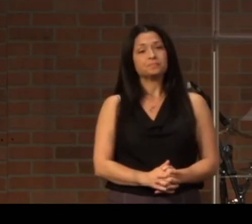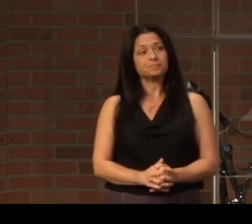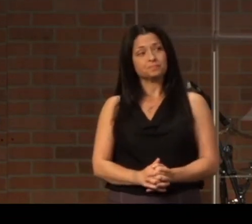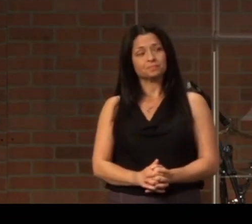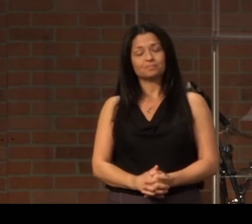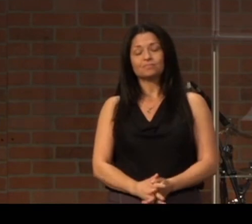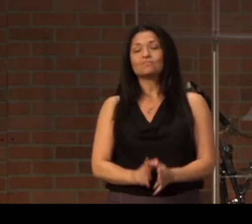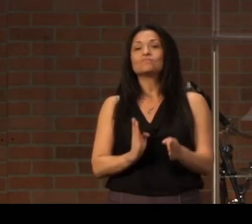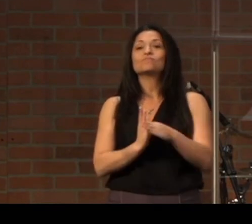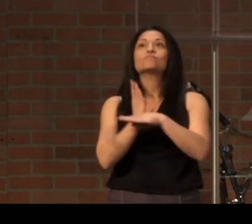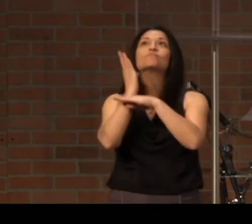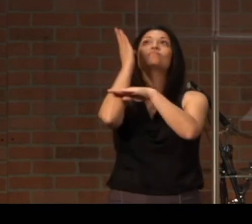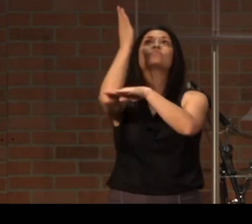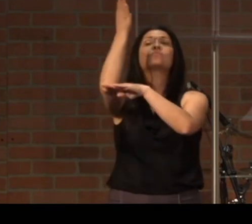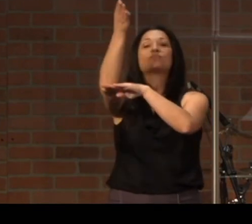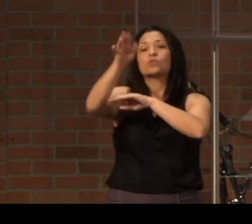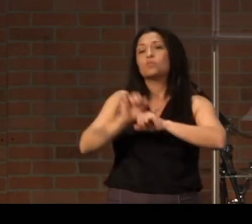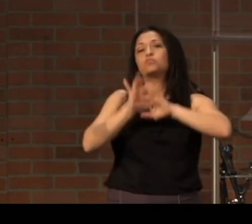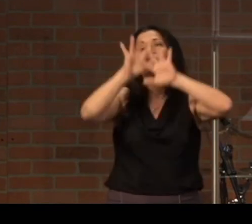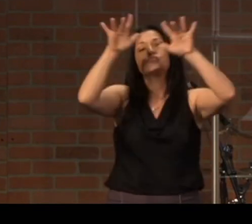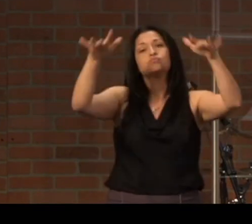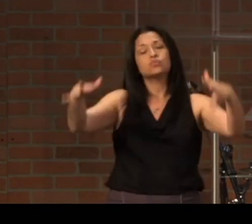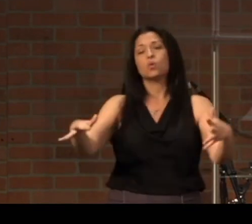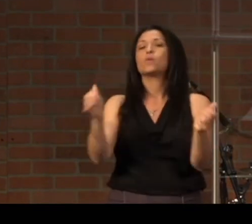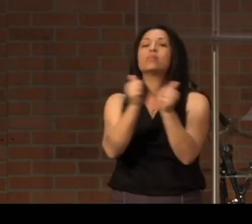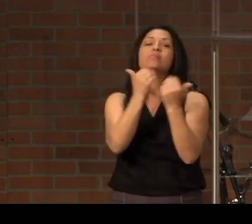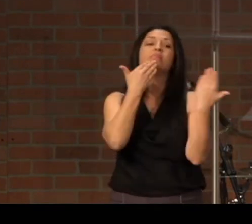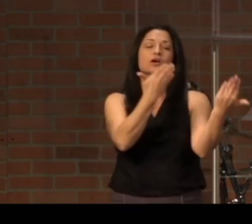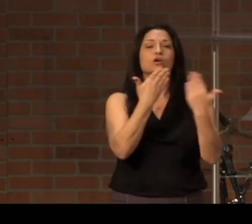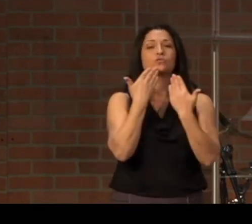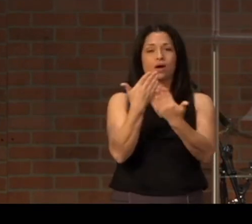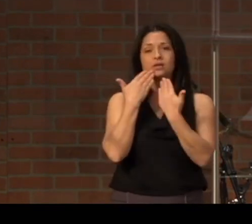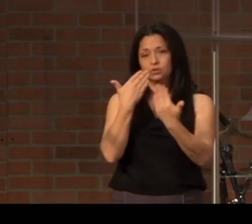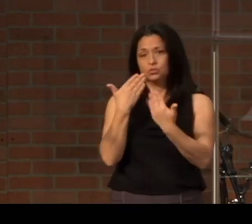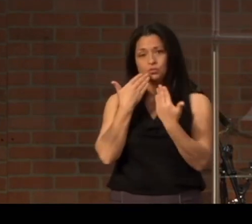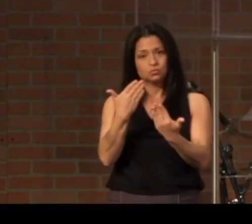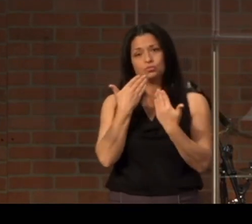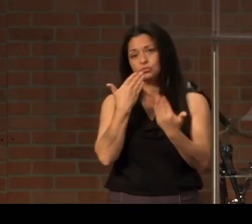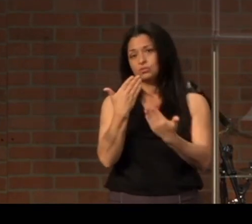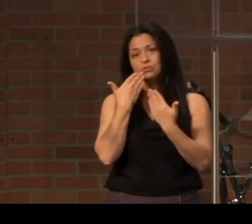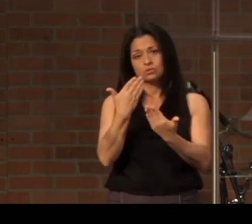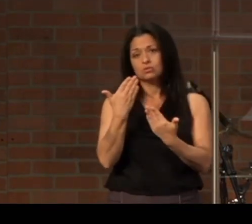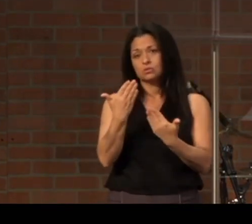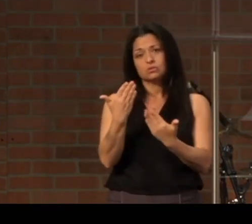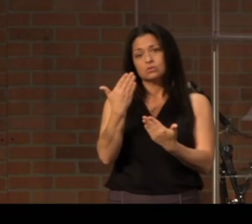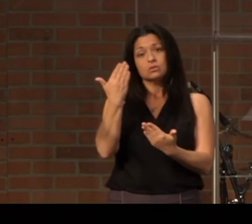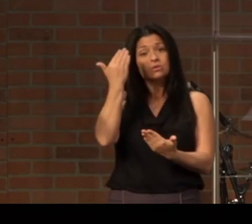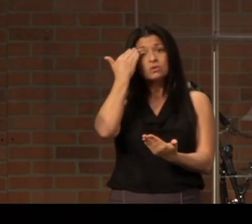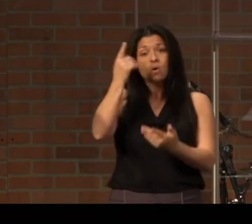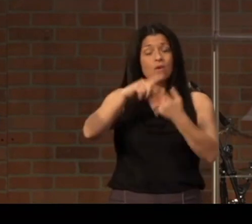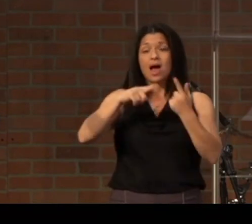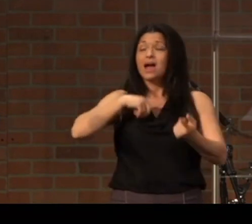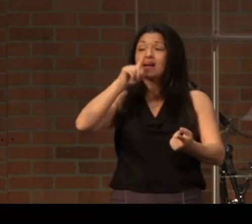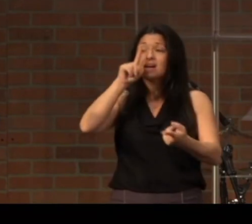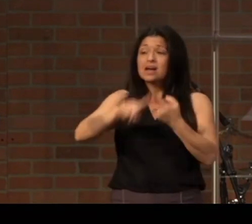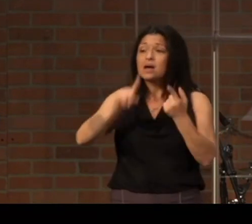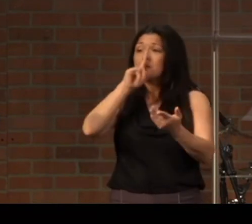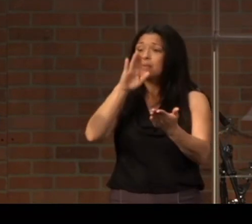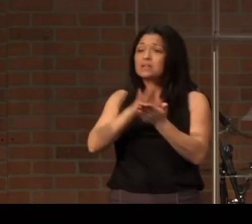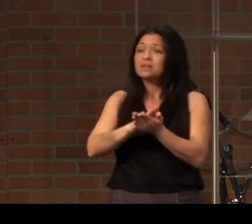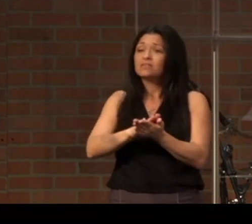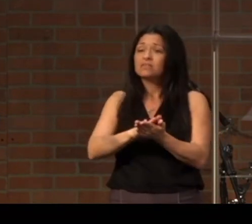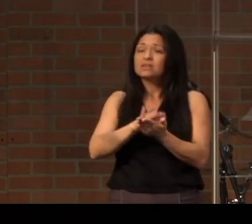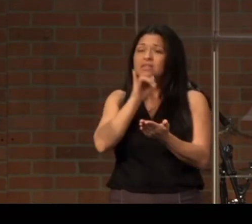Overflowing with gratitude. You know what I can't believe? I can't believe that we get